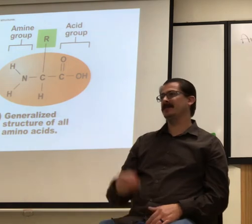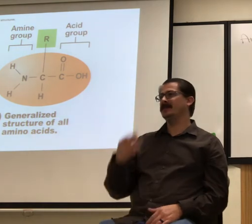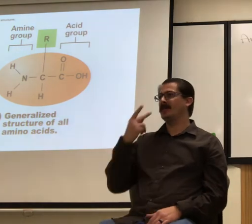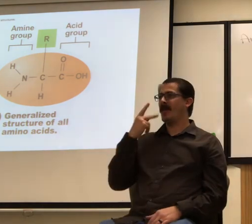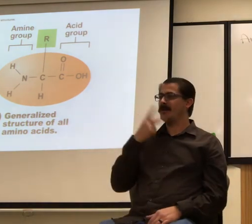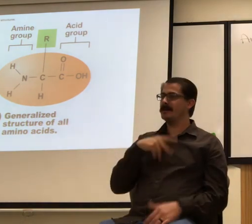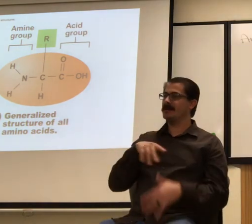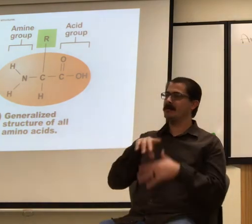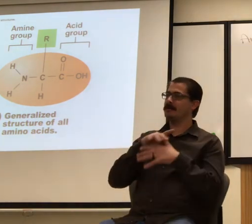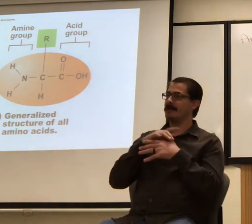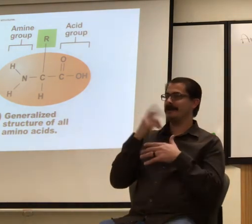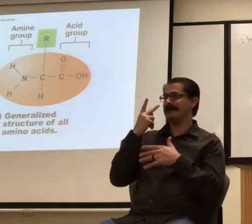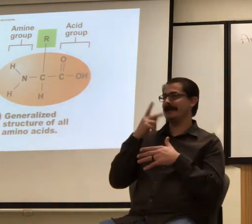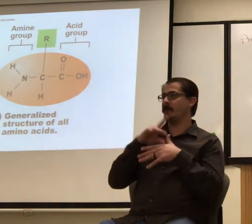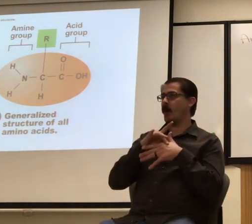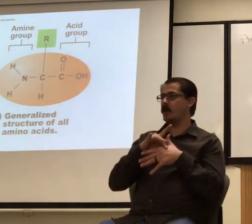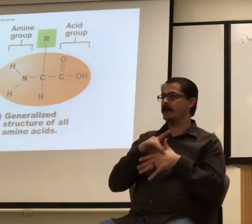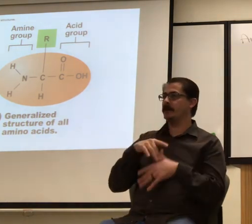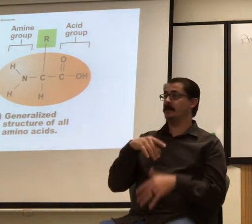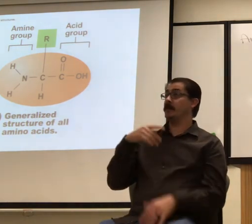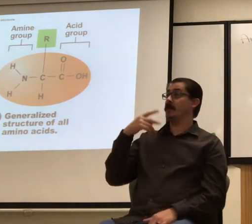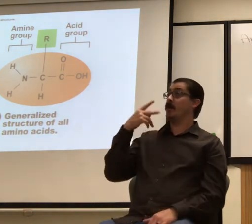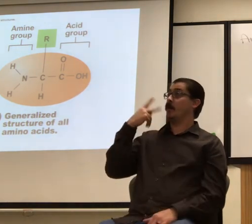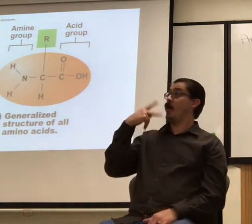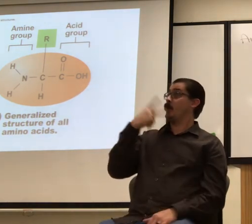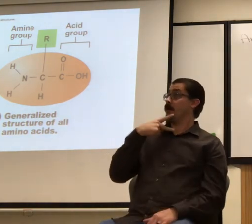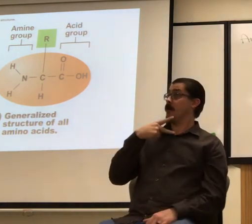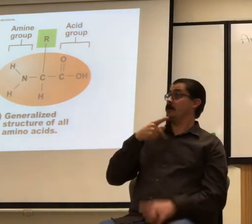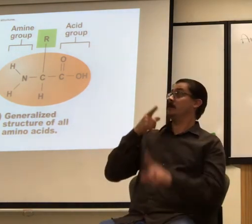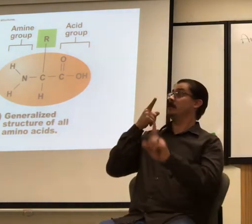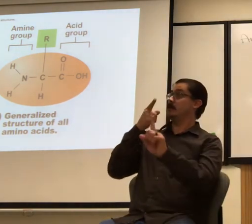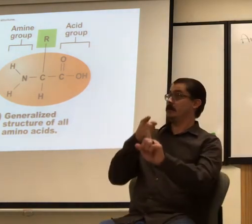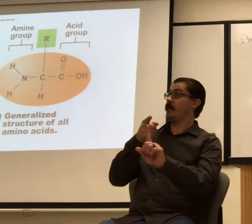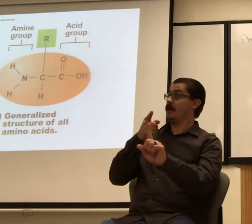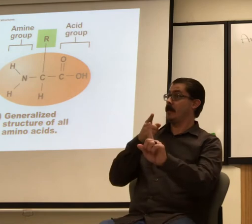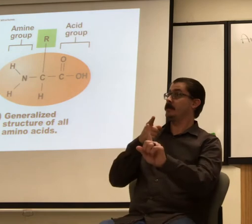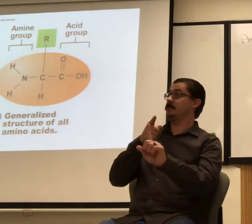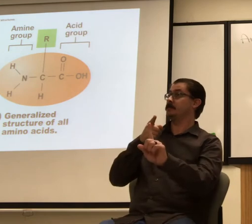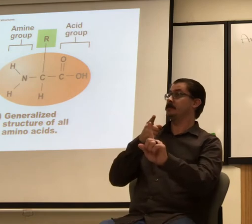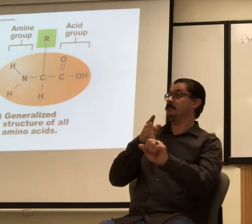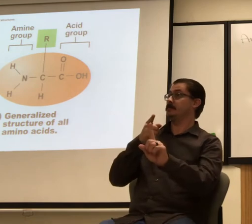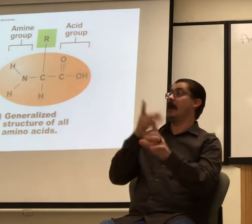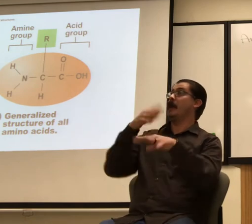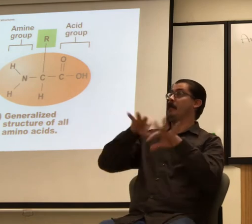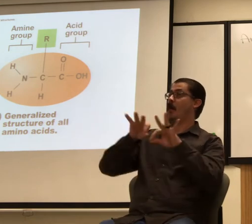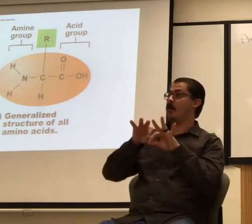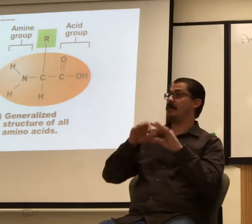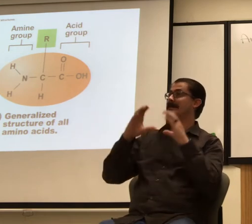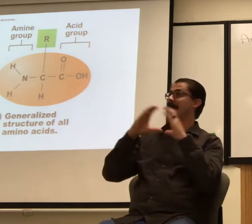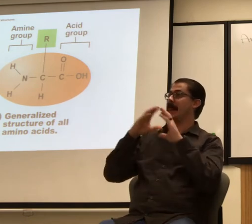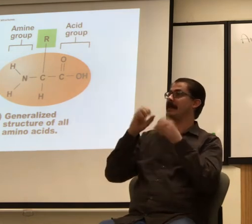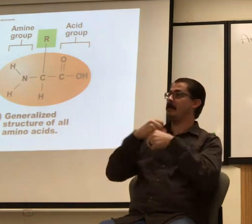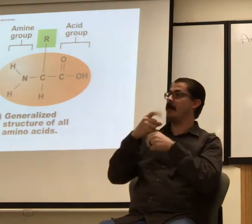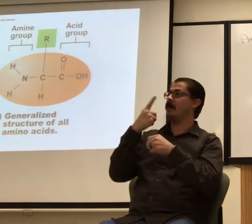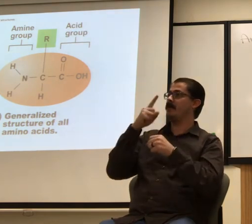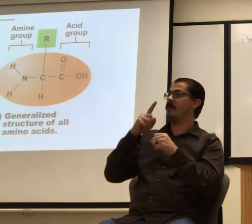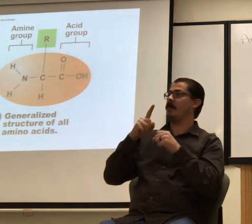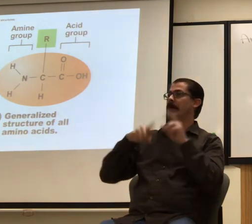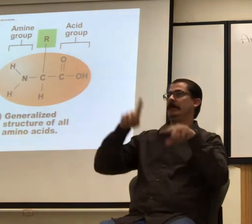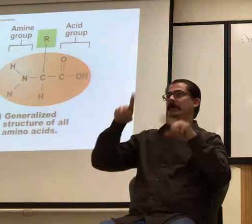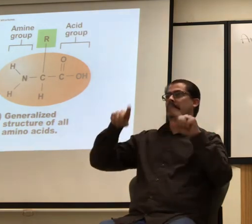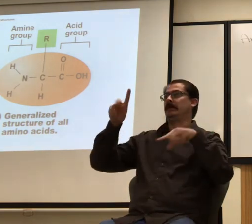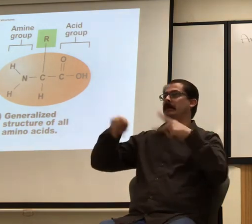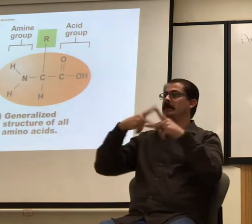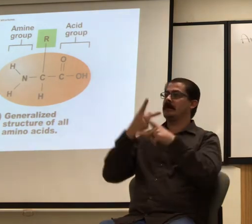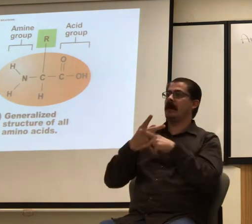protein. Protein is it. It is the molecule that cells can make for all the like different kinds of proteins, for